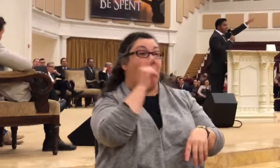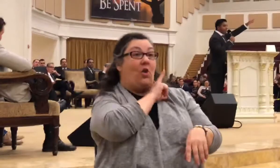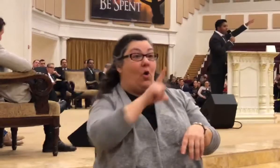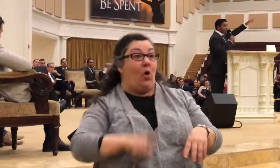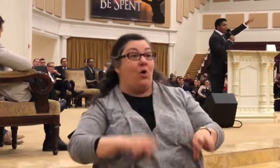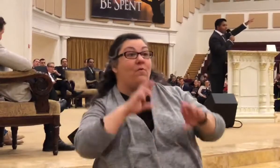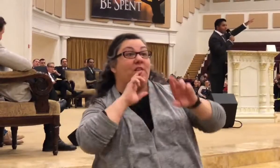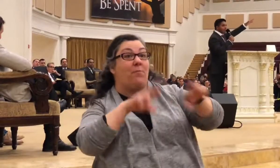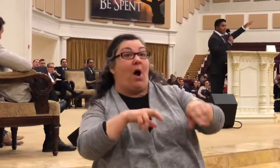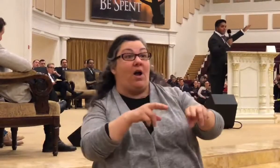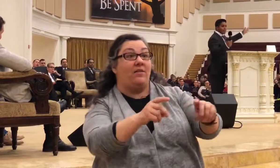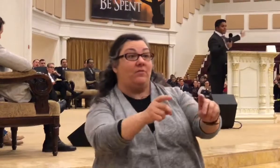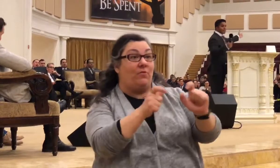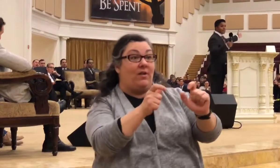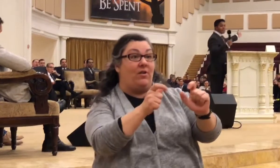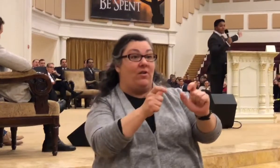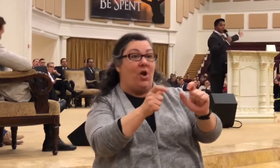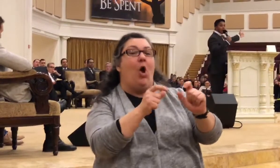big.